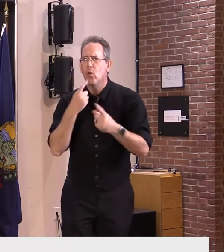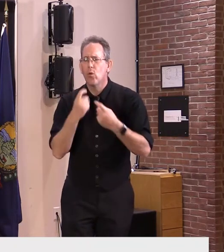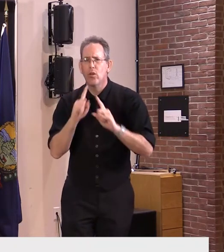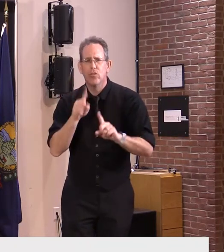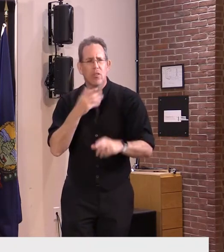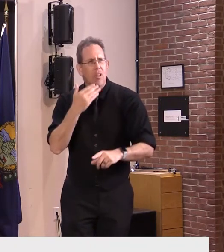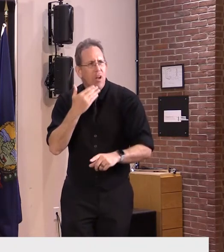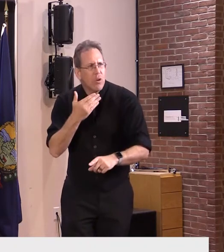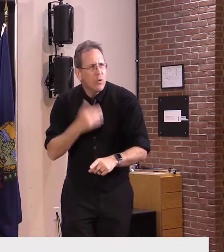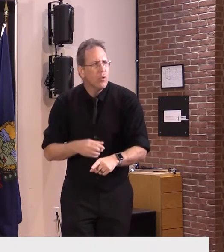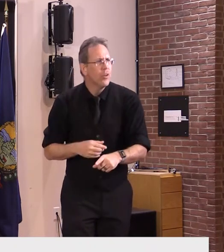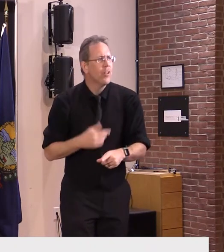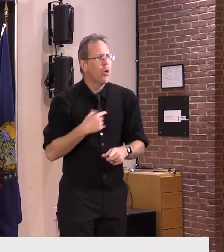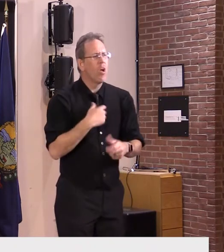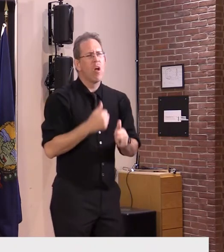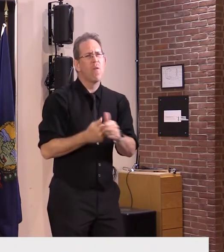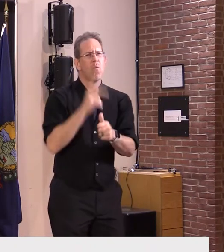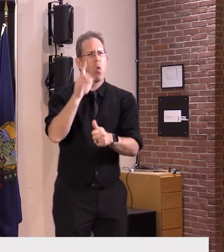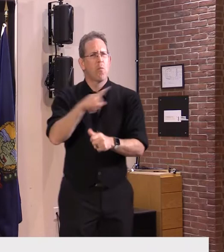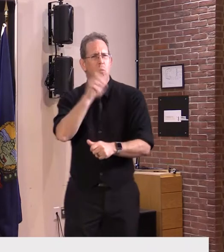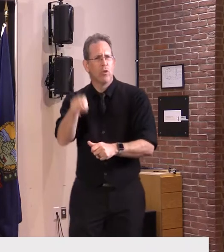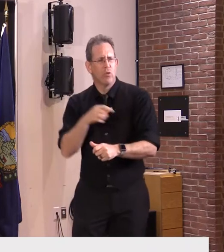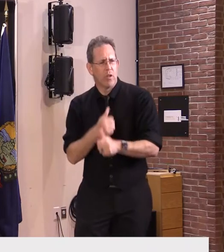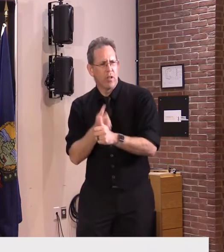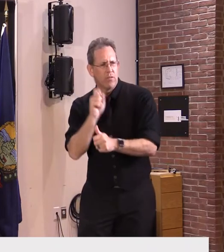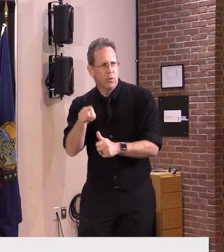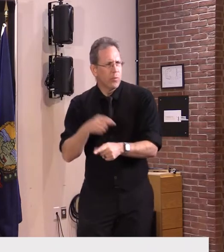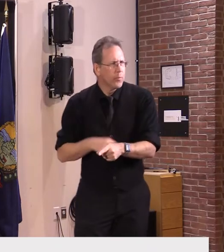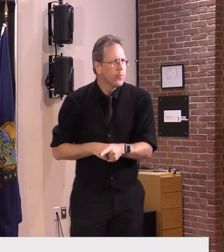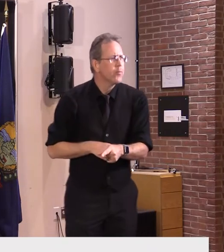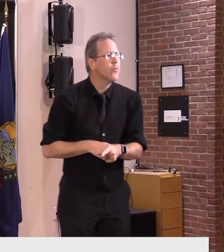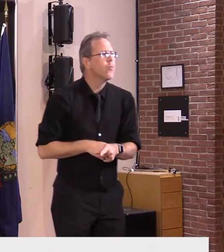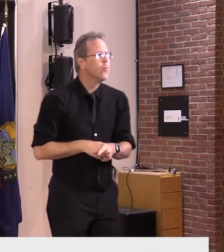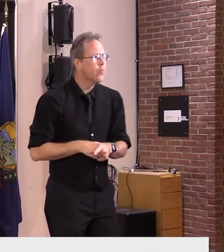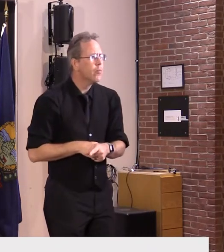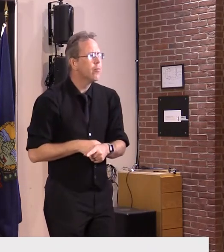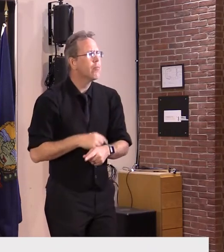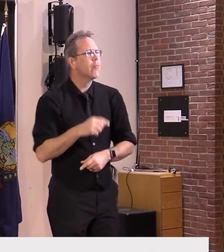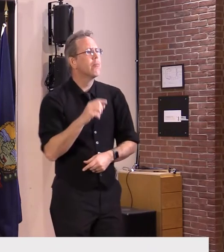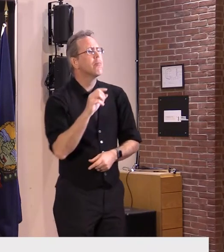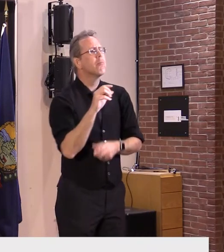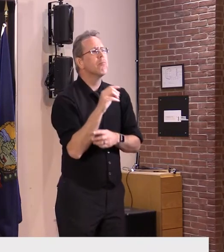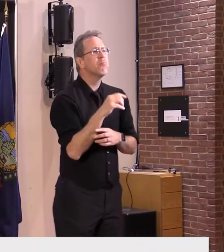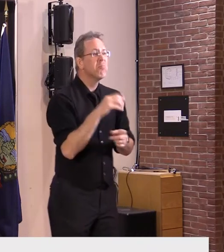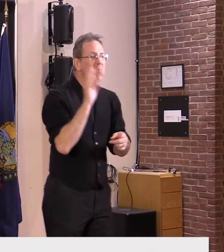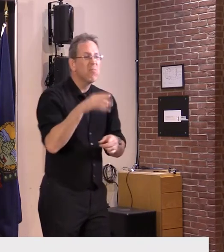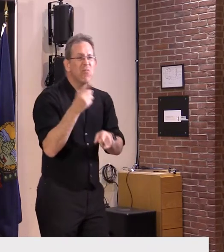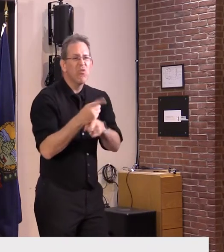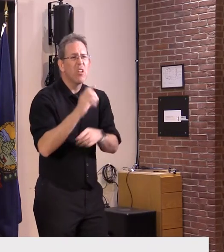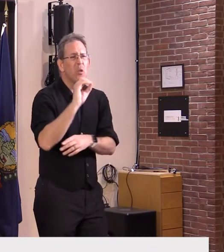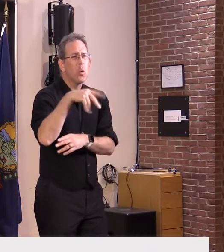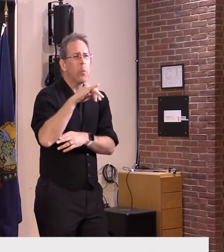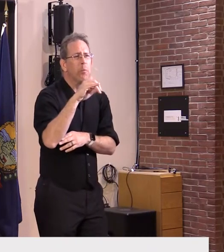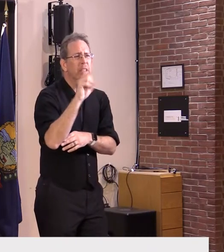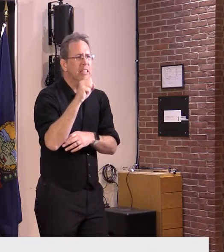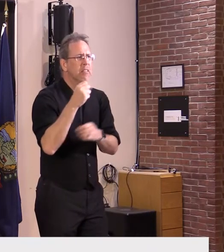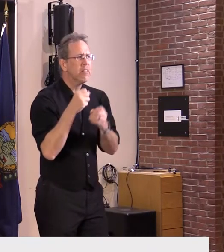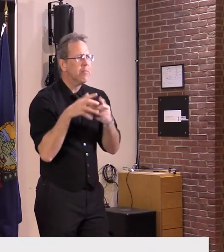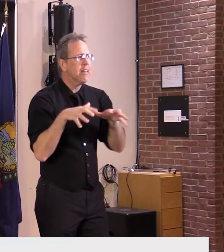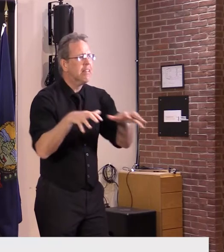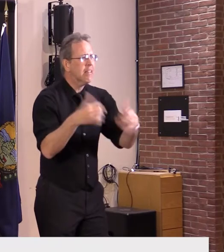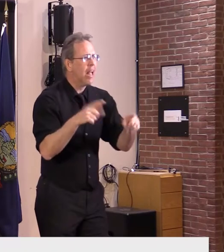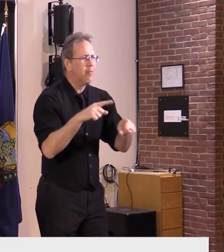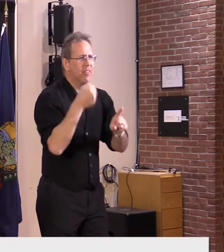Follow-up question, you mentioned a flood of opiates. There have been a flood of opiates over the southern border, and Governor, I wonder if